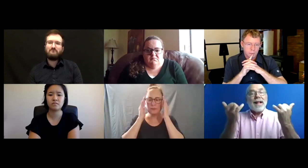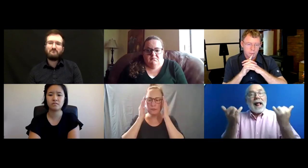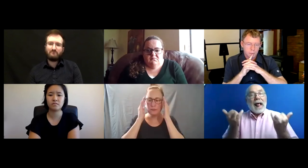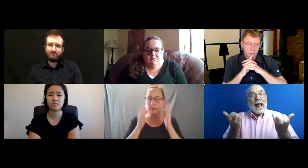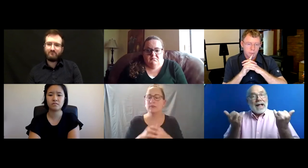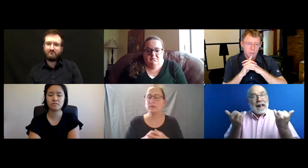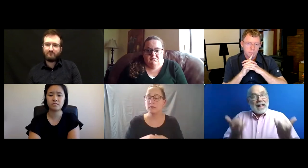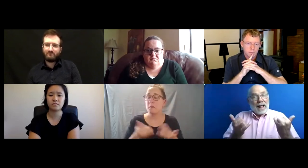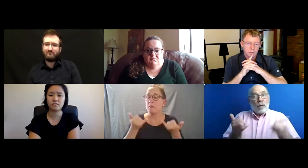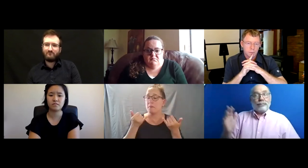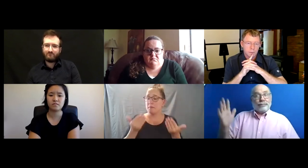training.